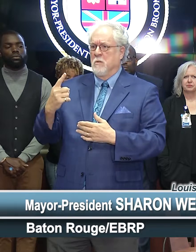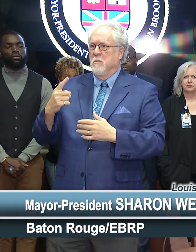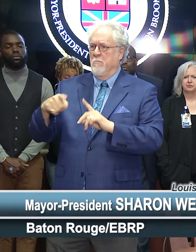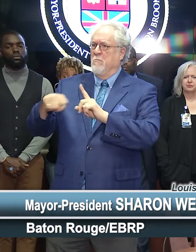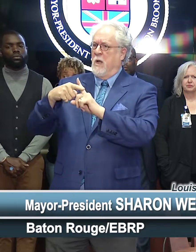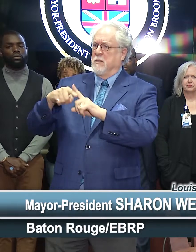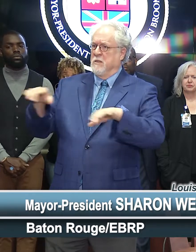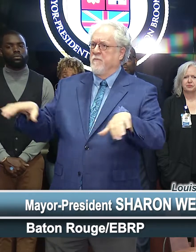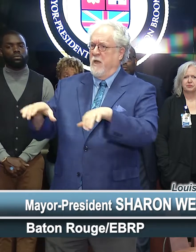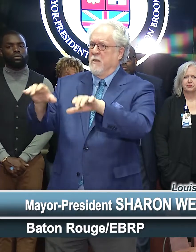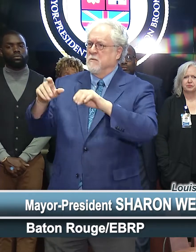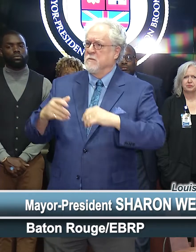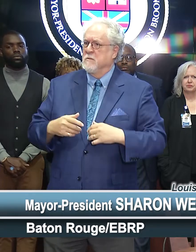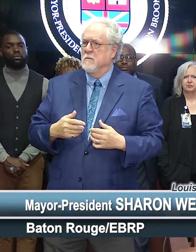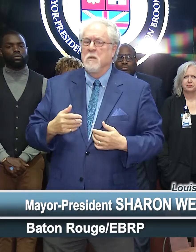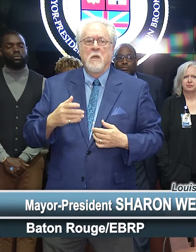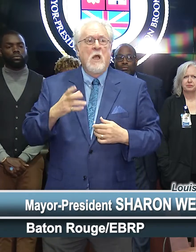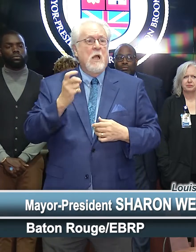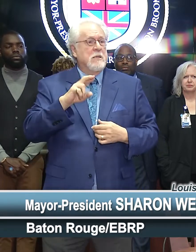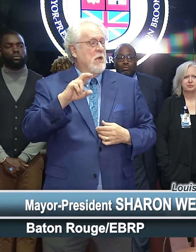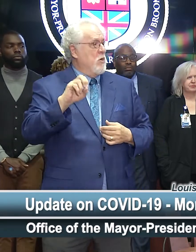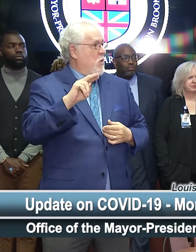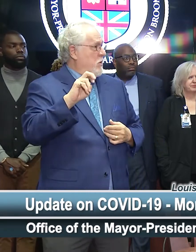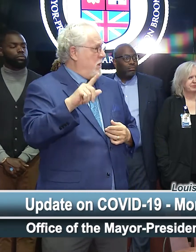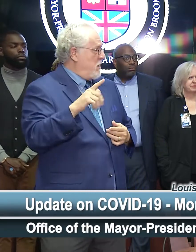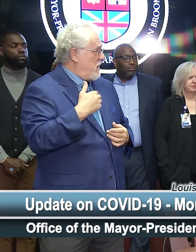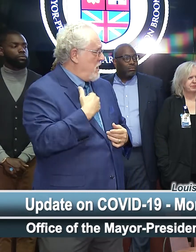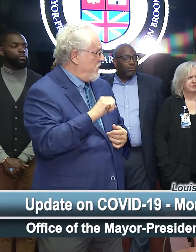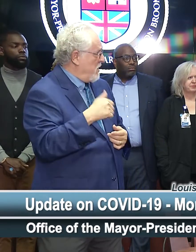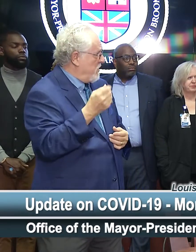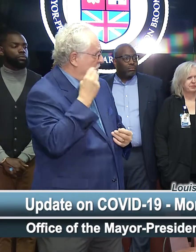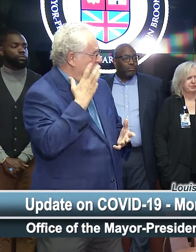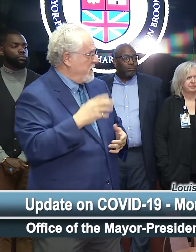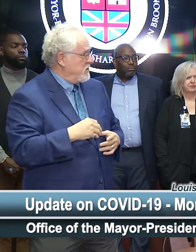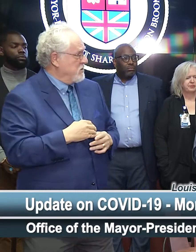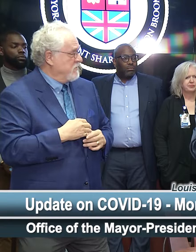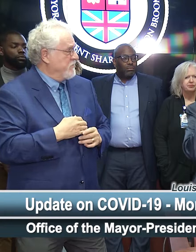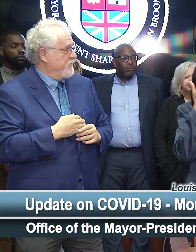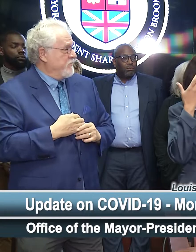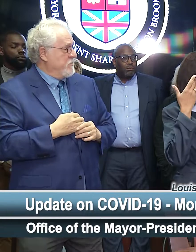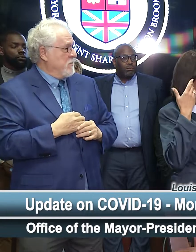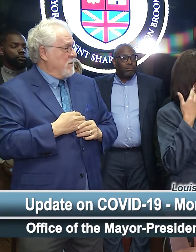indeed, proactive steps. Dr. O'Neill, do you have any other information around that?